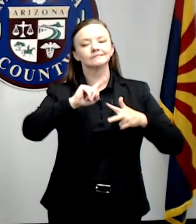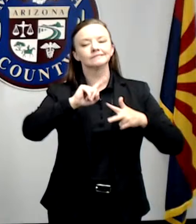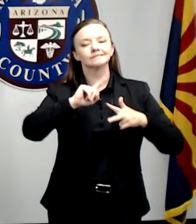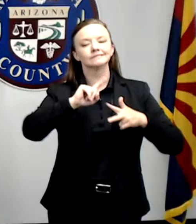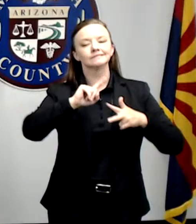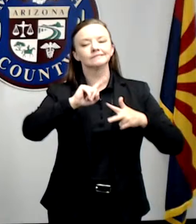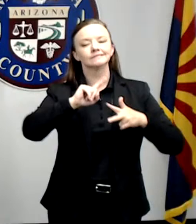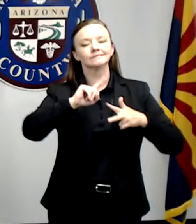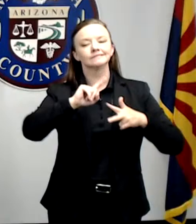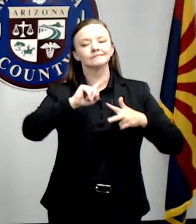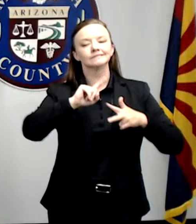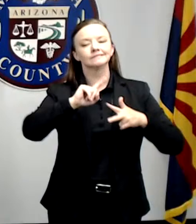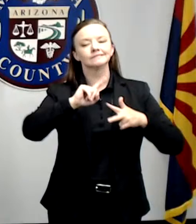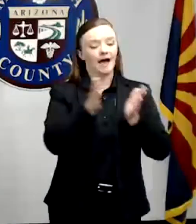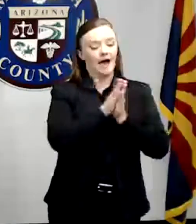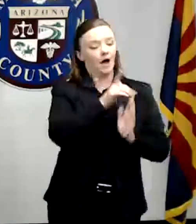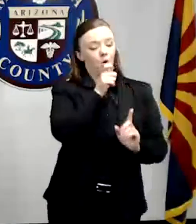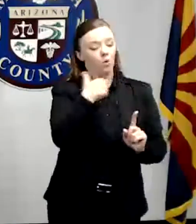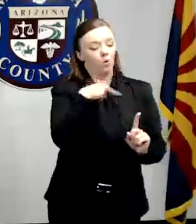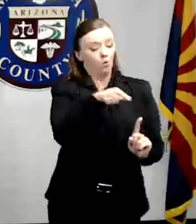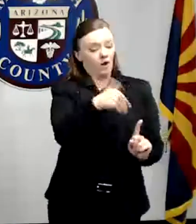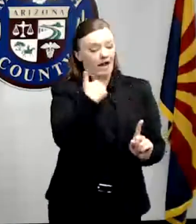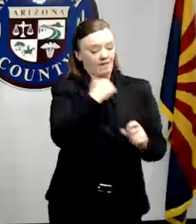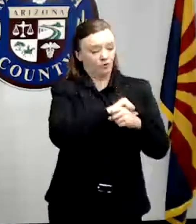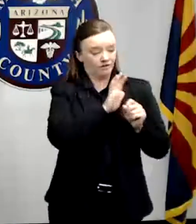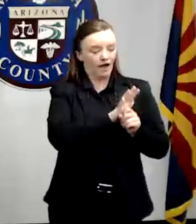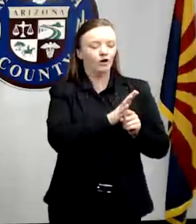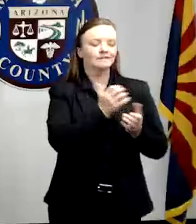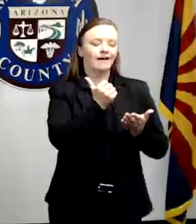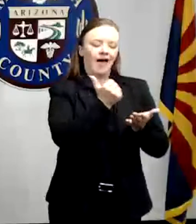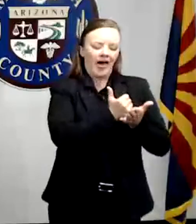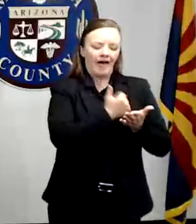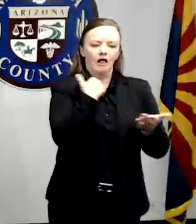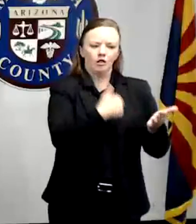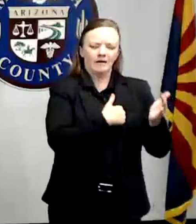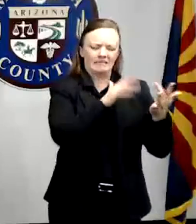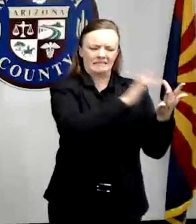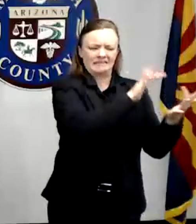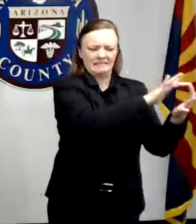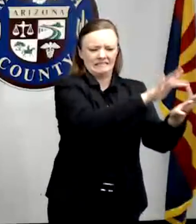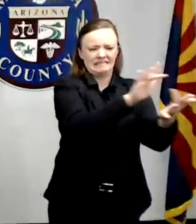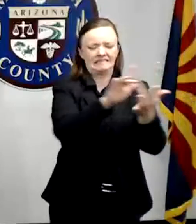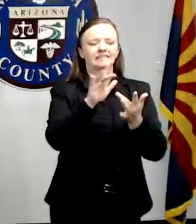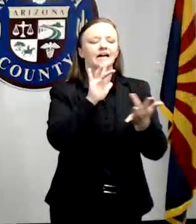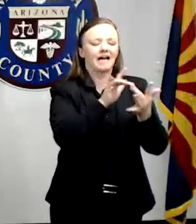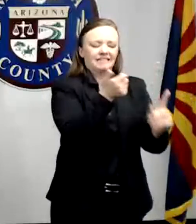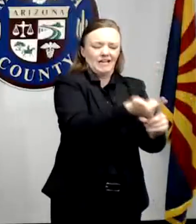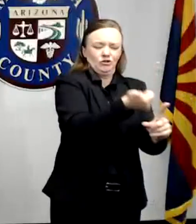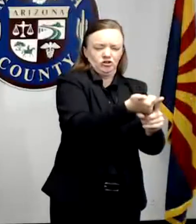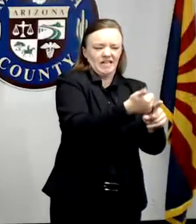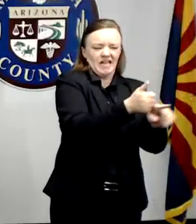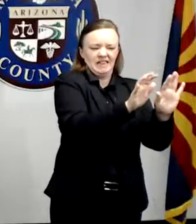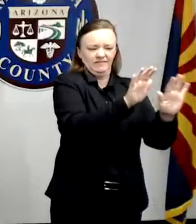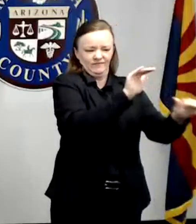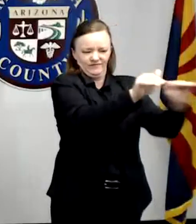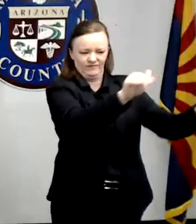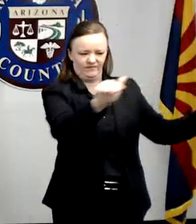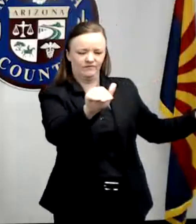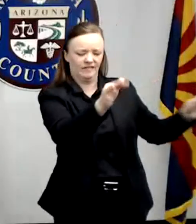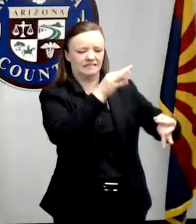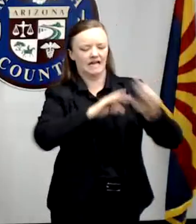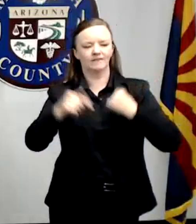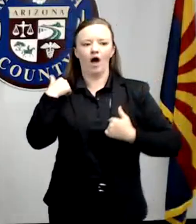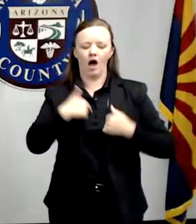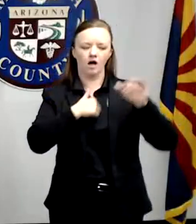the cases to help us expand that reach a little bit by contacting their own contacts. Right now, what we will want to